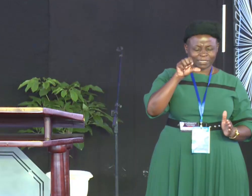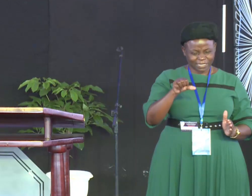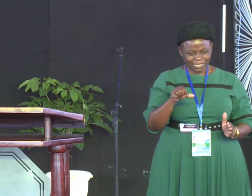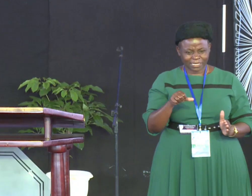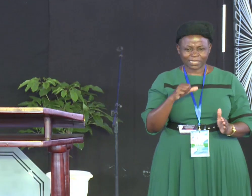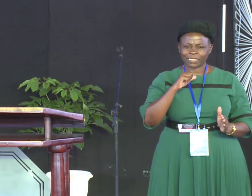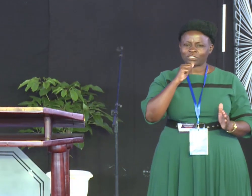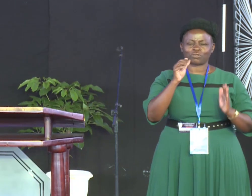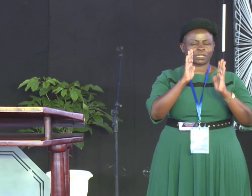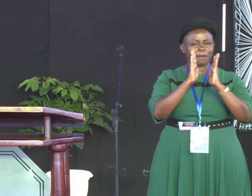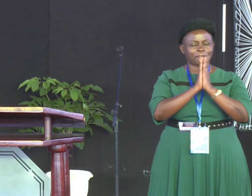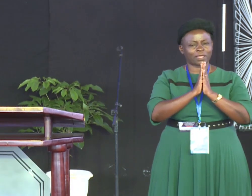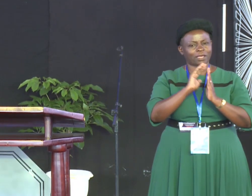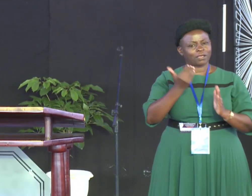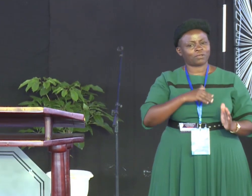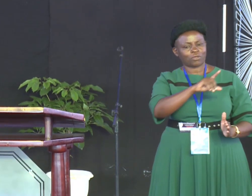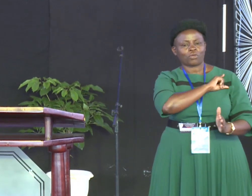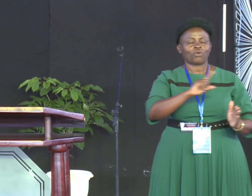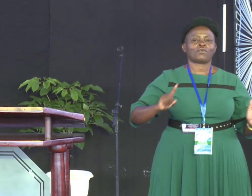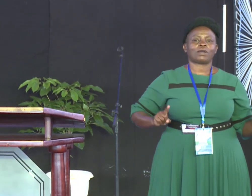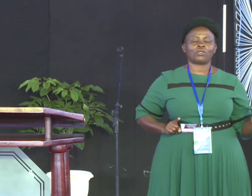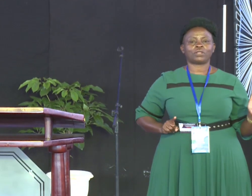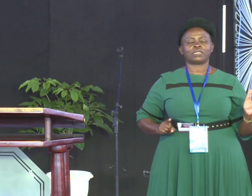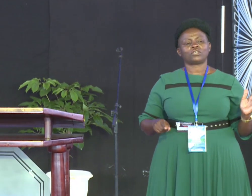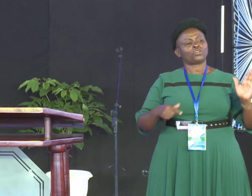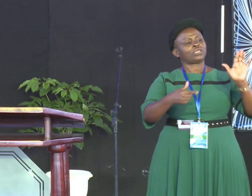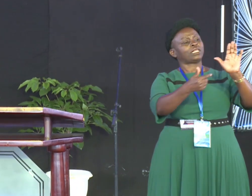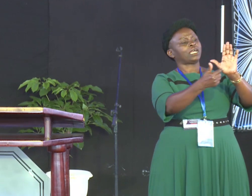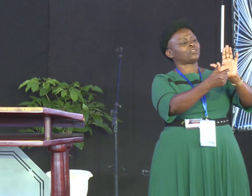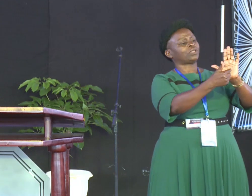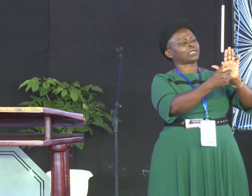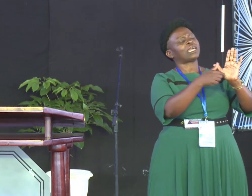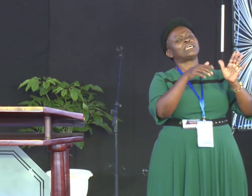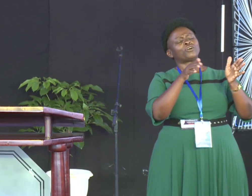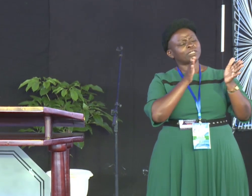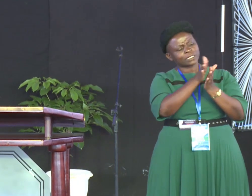Verse 9. That is not our Lord's prayer. That was a template